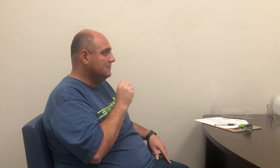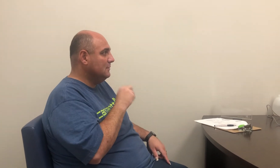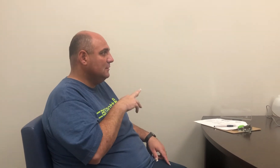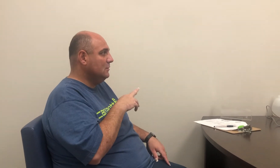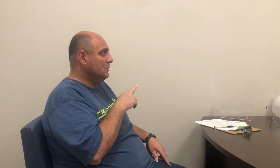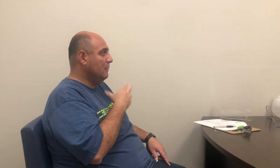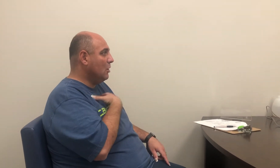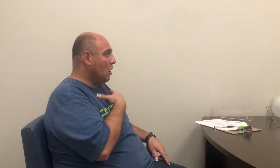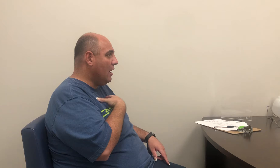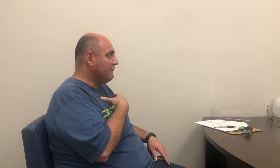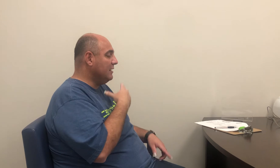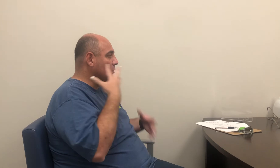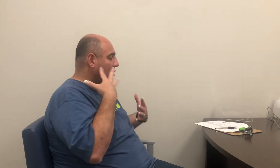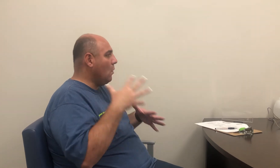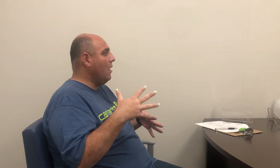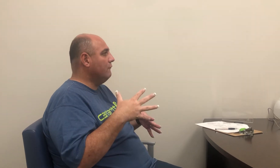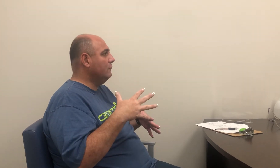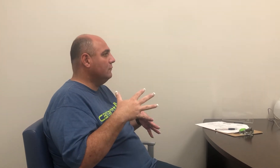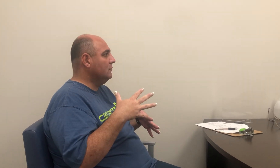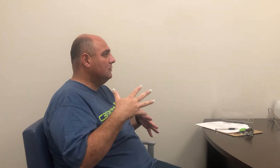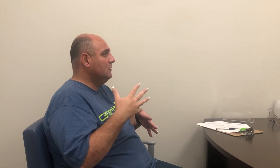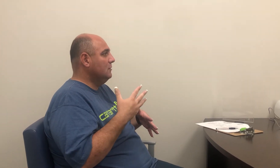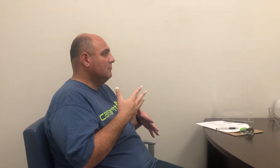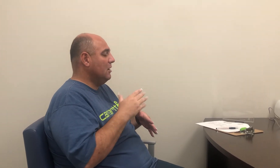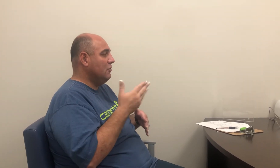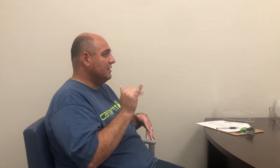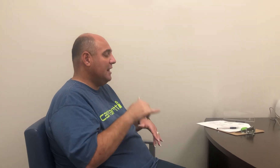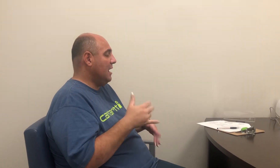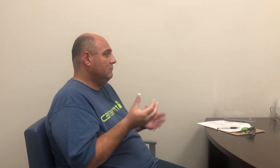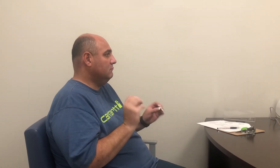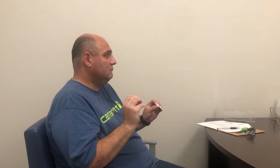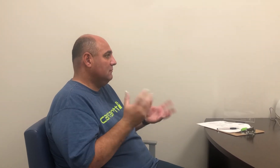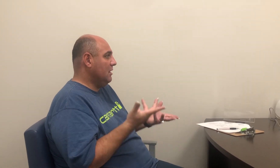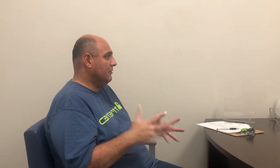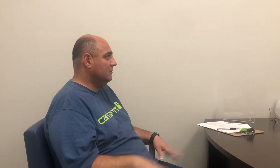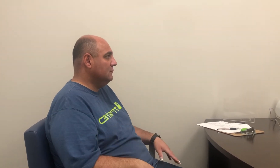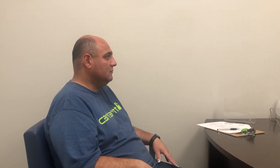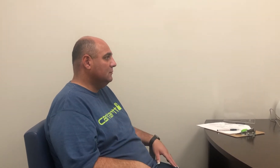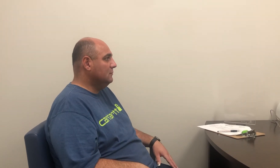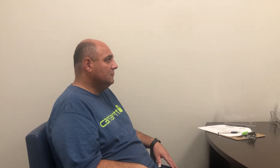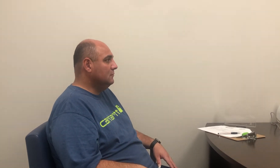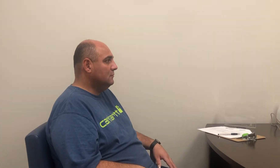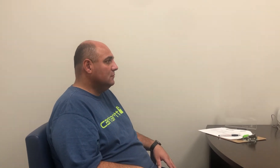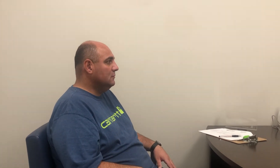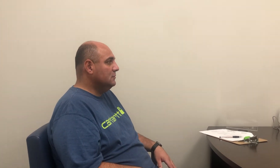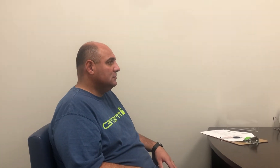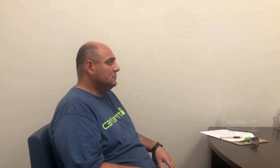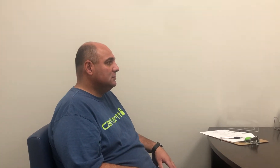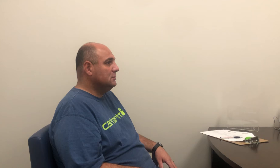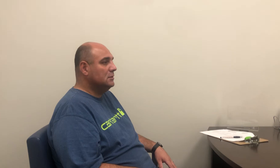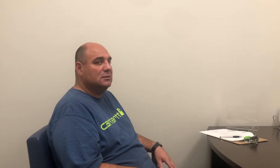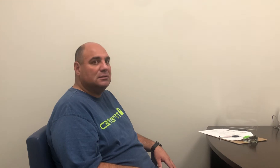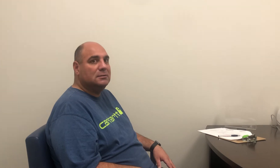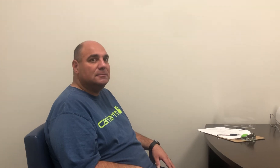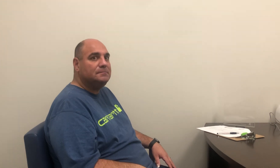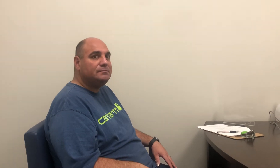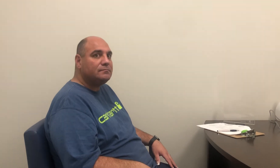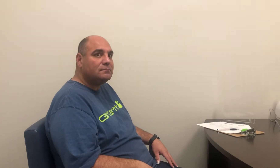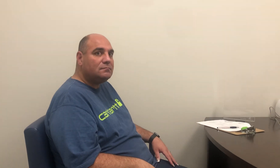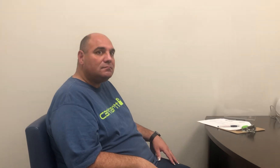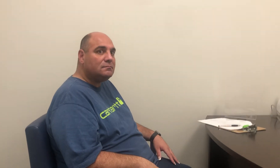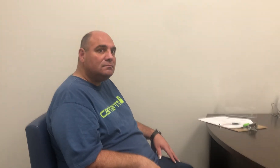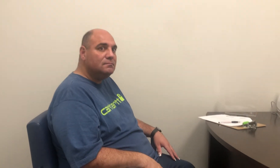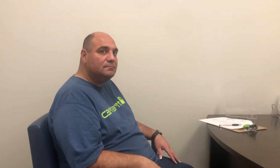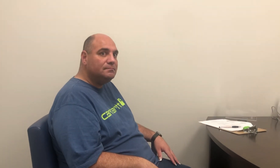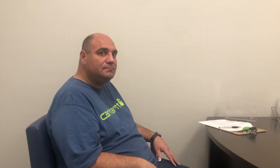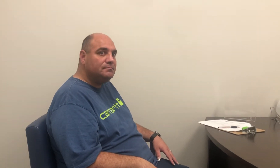sneeze, when my coughing, it would go off. But other than that, nothing. So also just want to let you know,